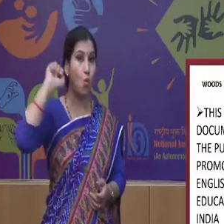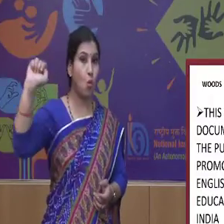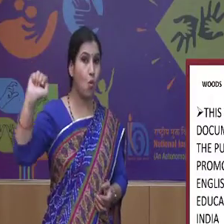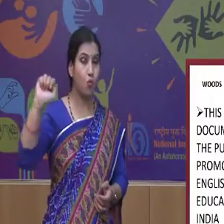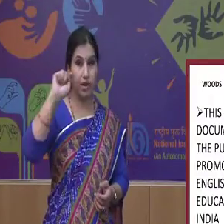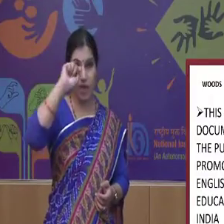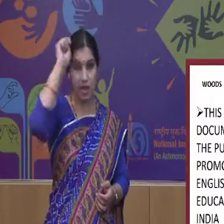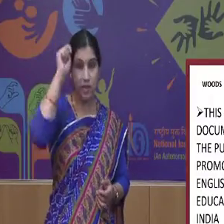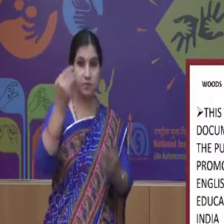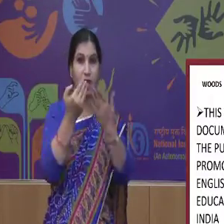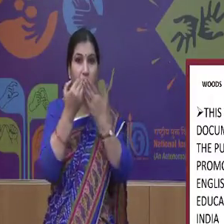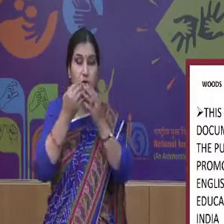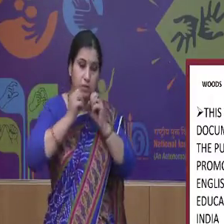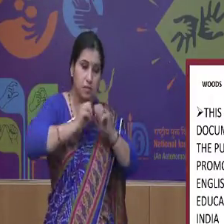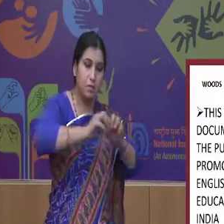English education in India.